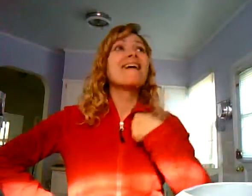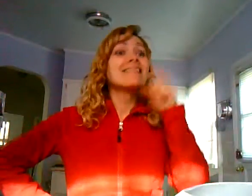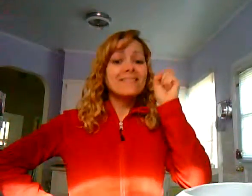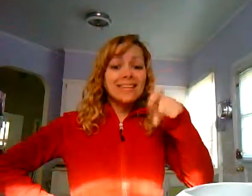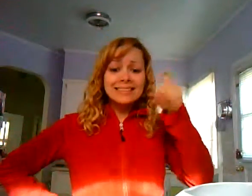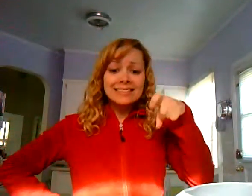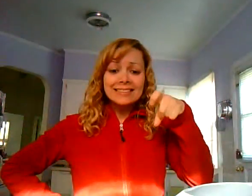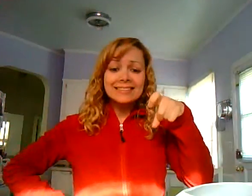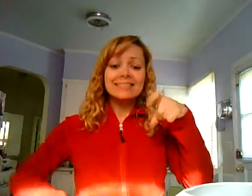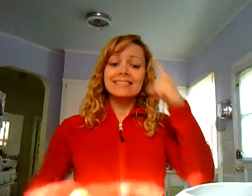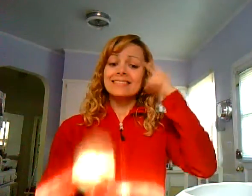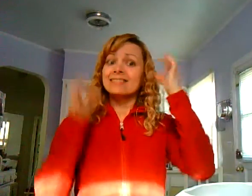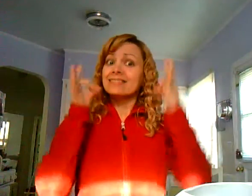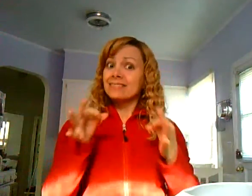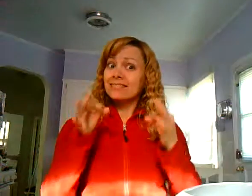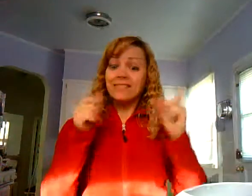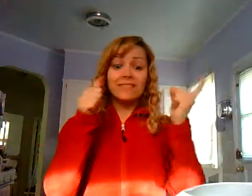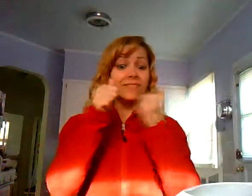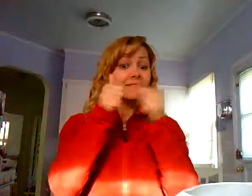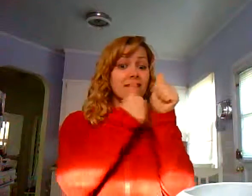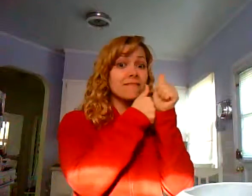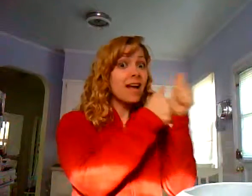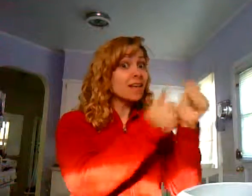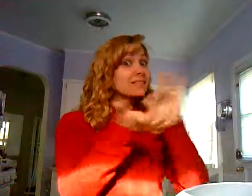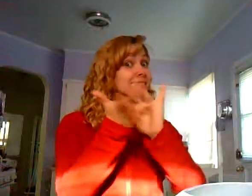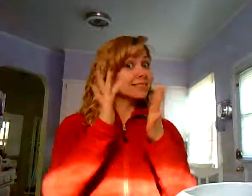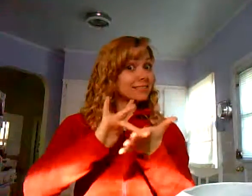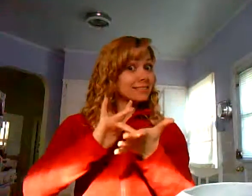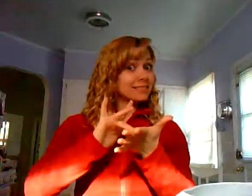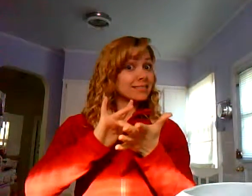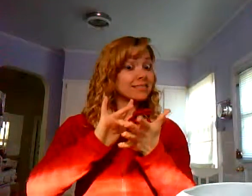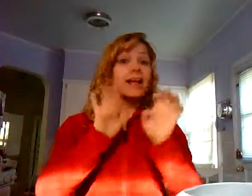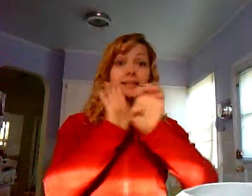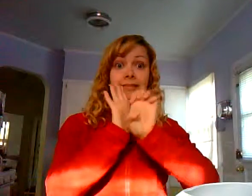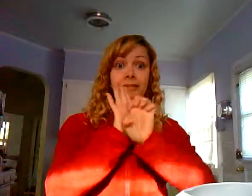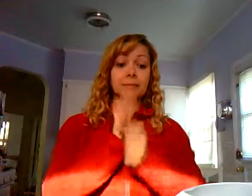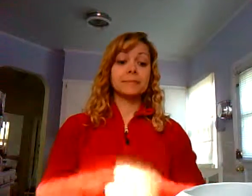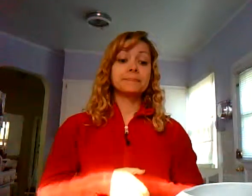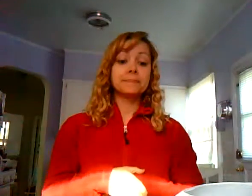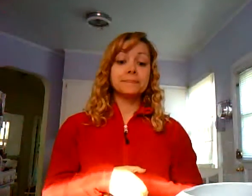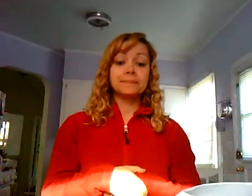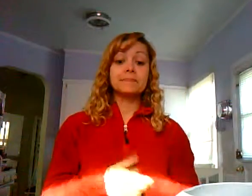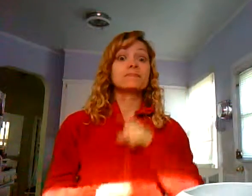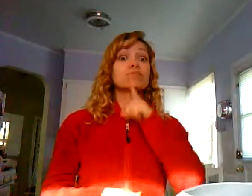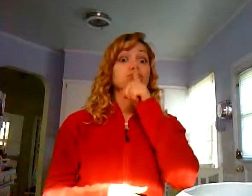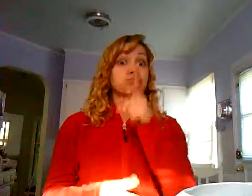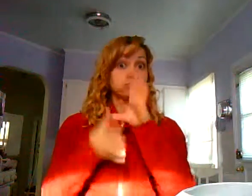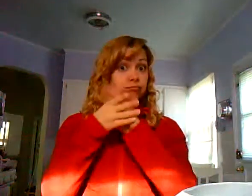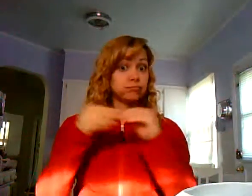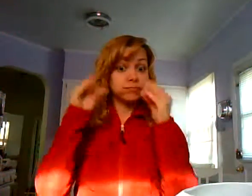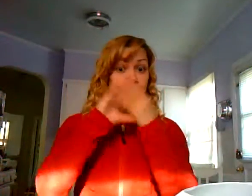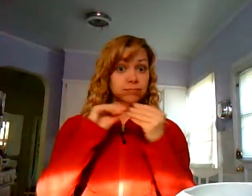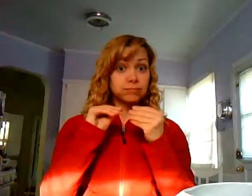we need to decide first are we going to follow Jesus for example true